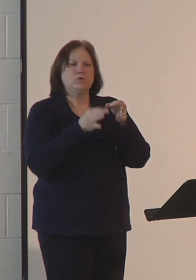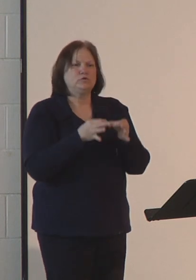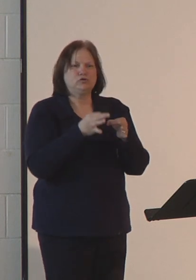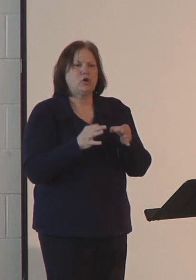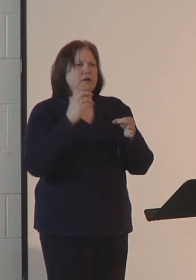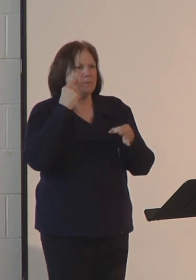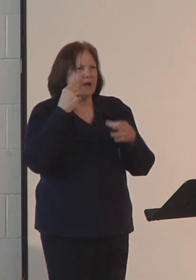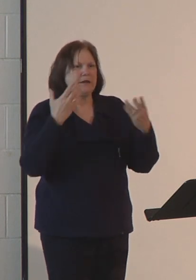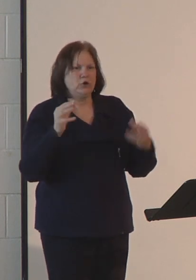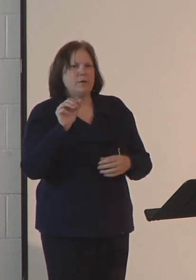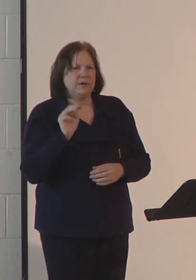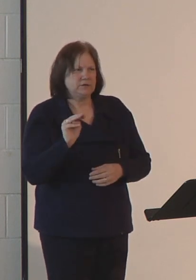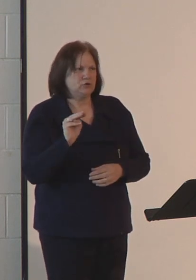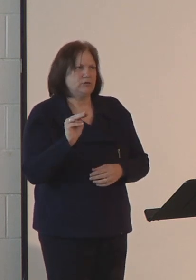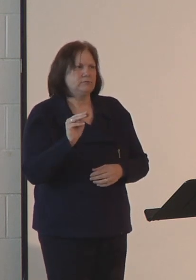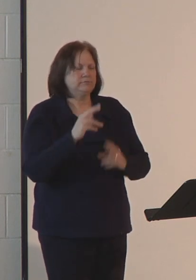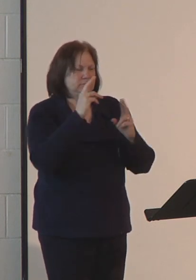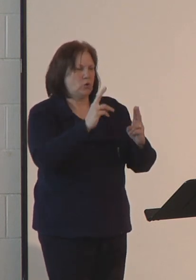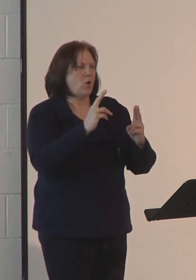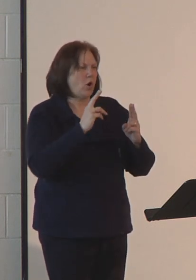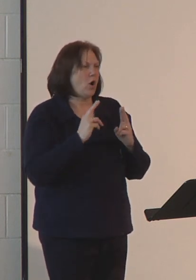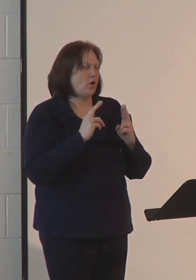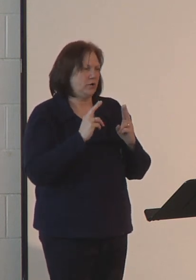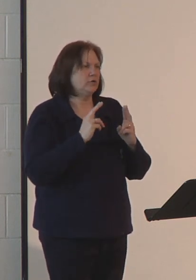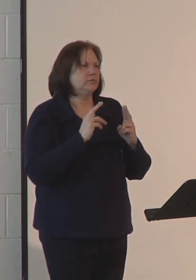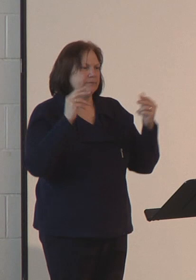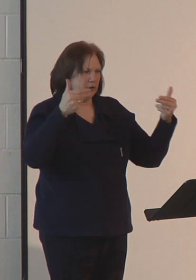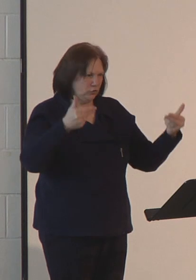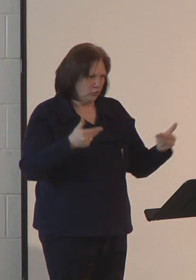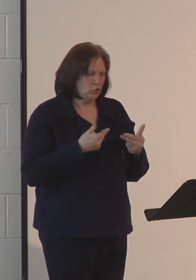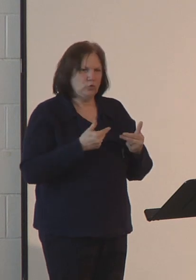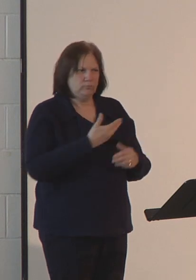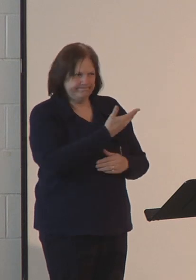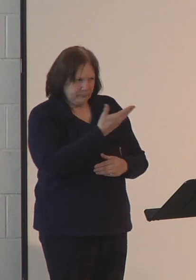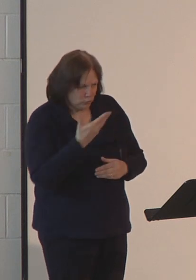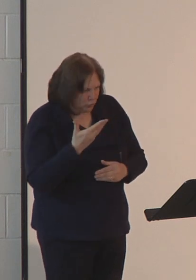Minnesota, and today I'm just so honored to introduce him to